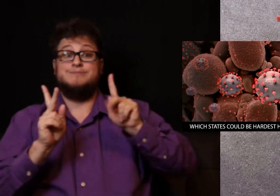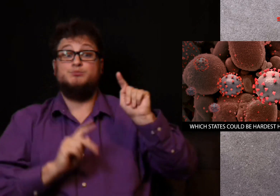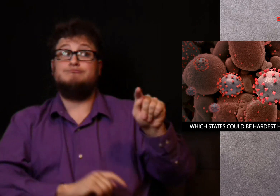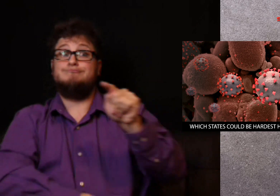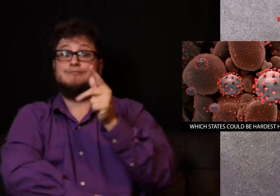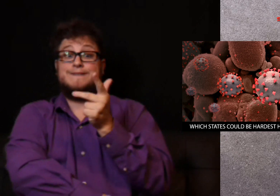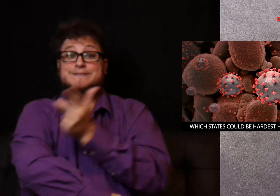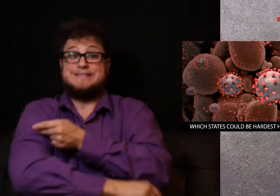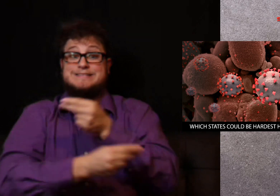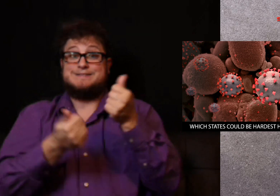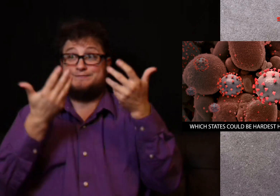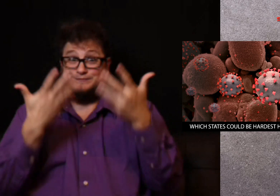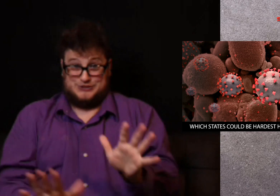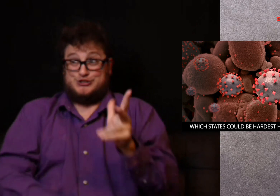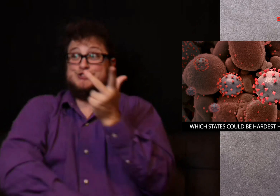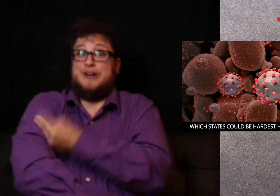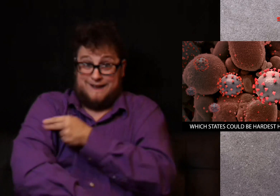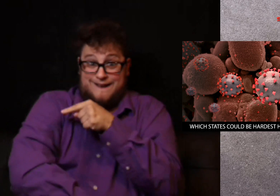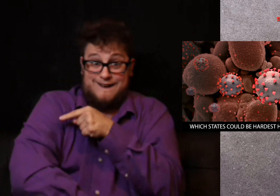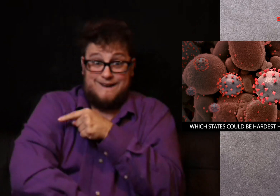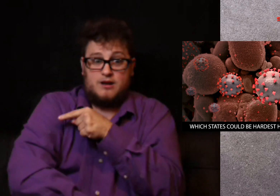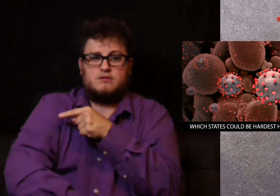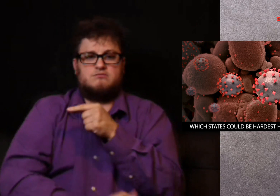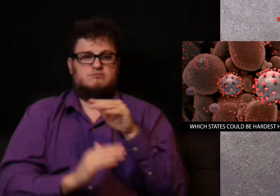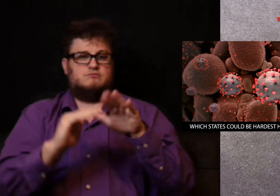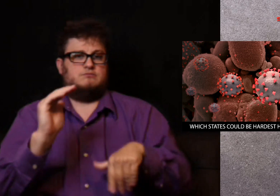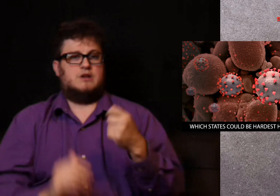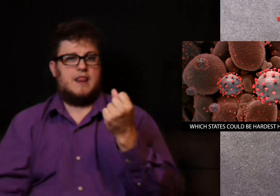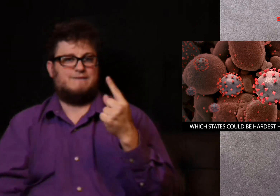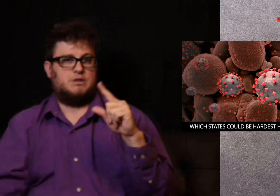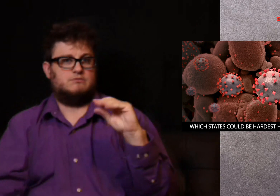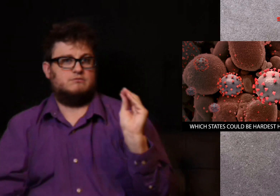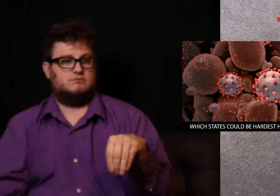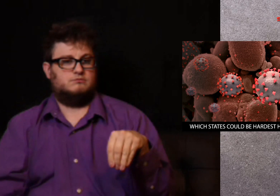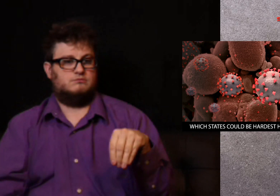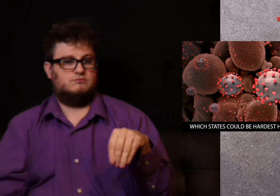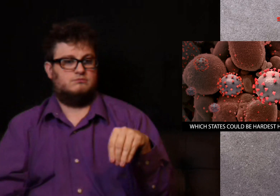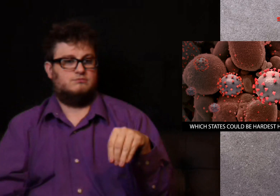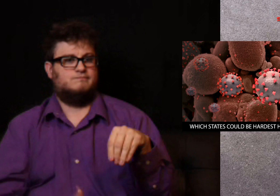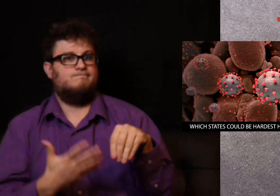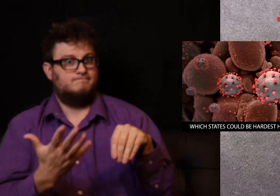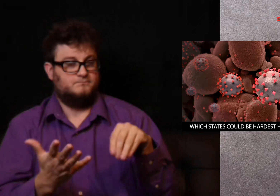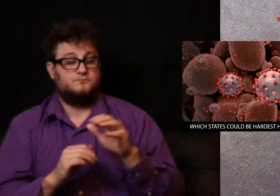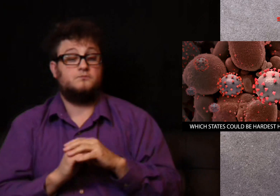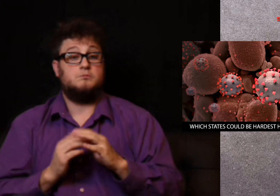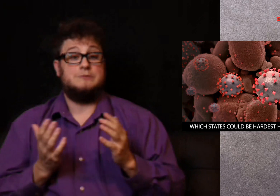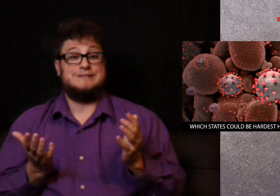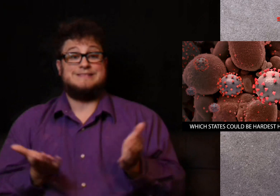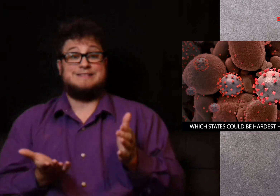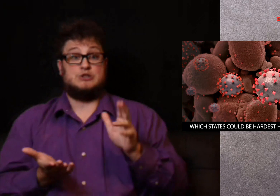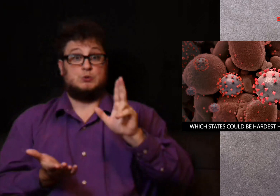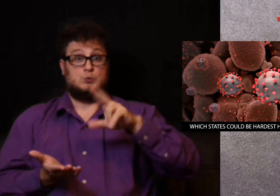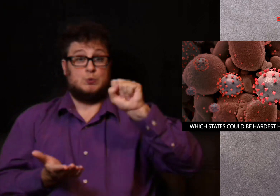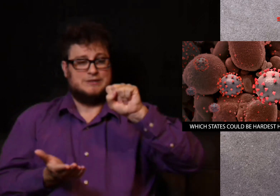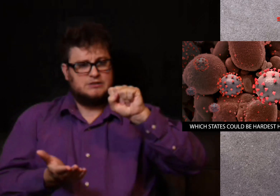Right now, less than 11% of people around the world are fully vaccinated.